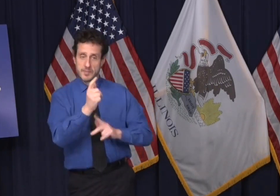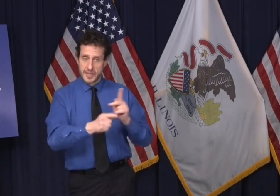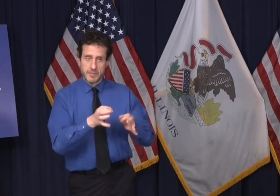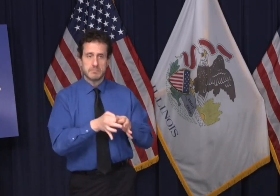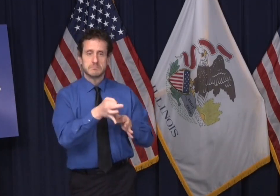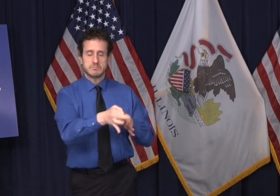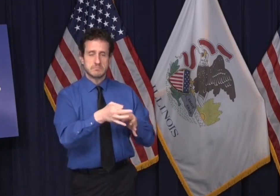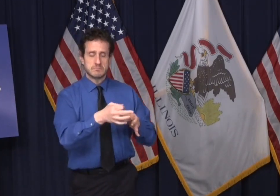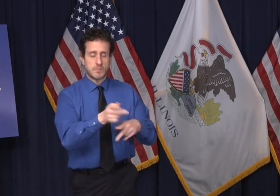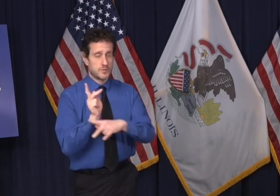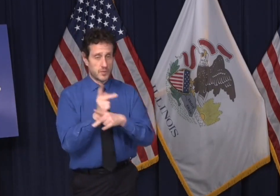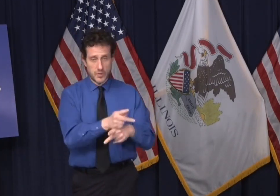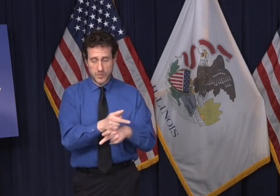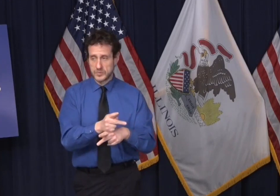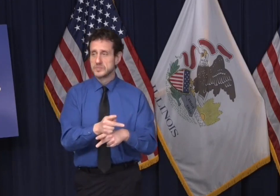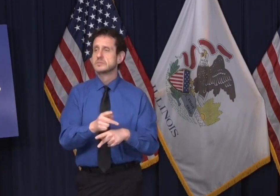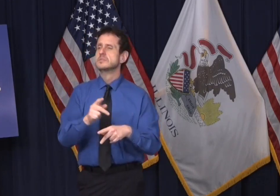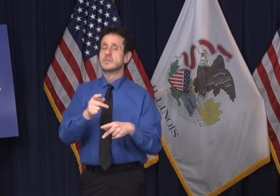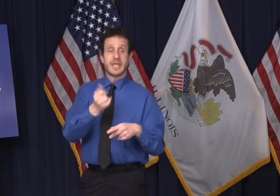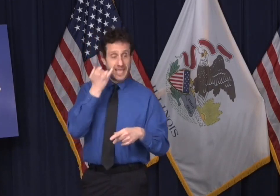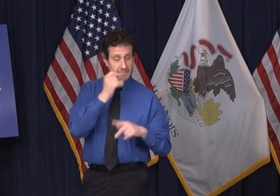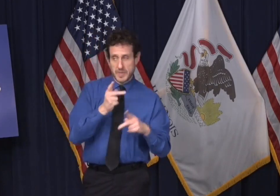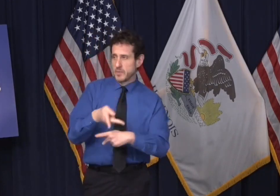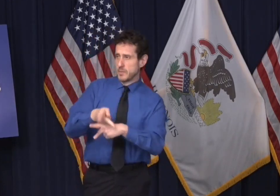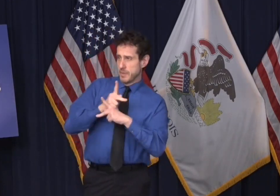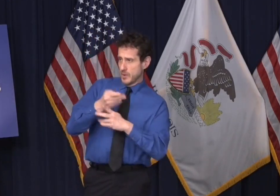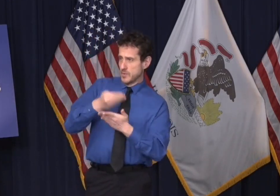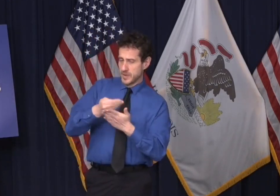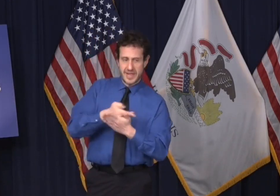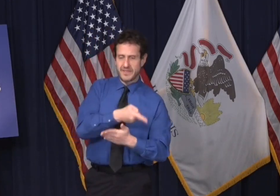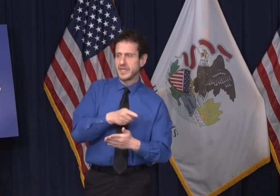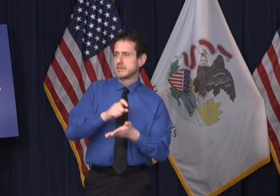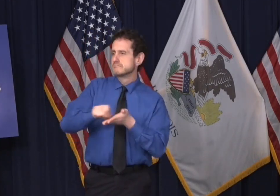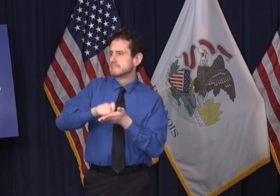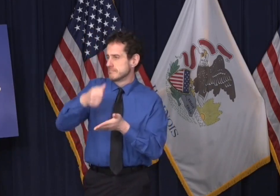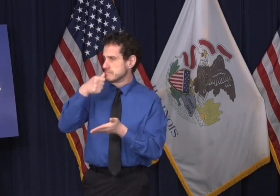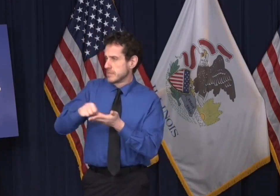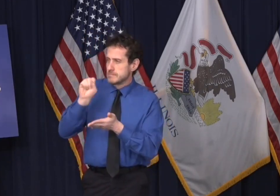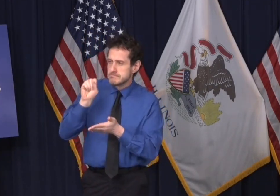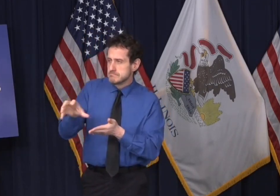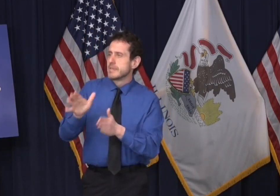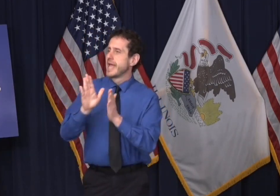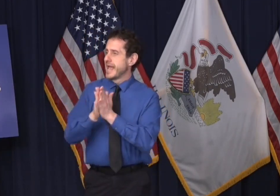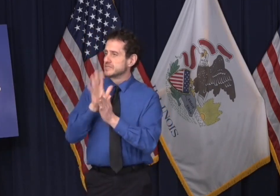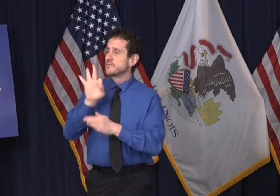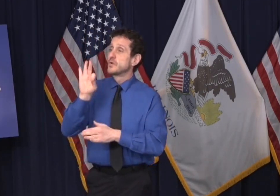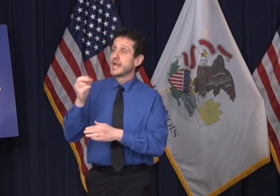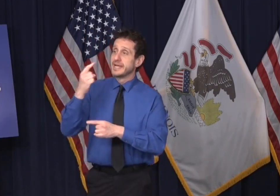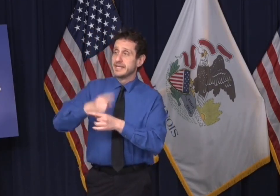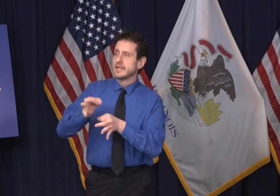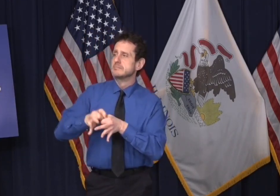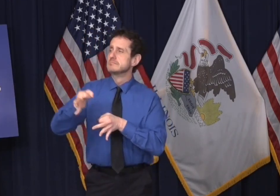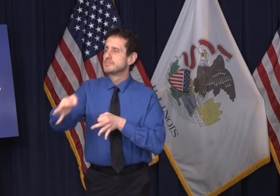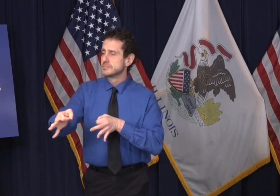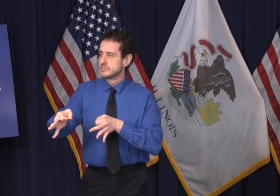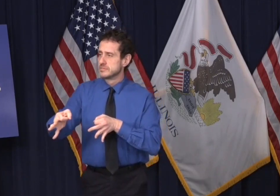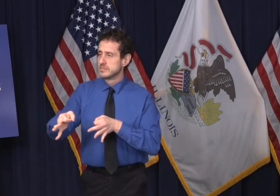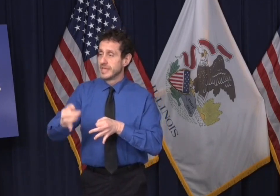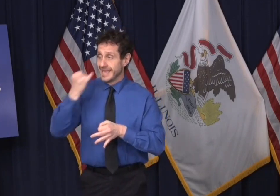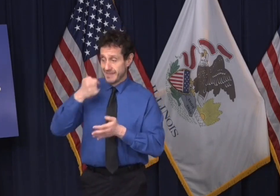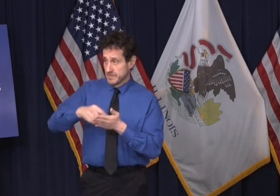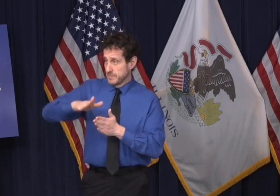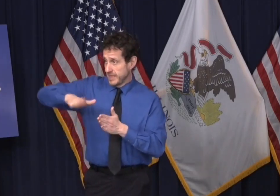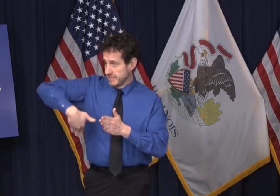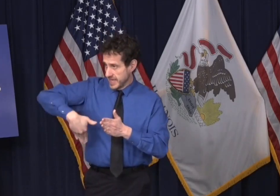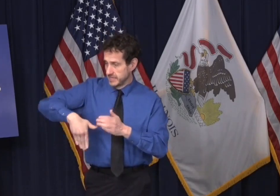servicers, allowing borrowers to request a 90-day forbearance, waived late fees, no